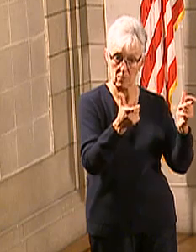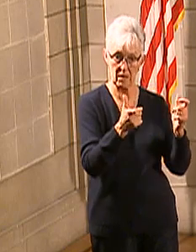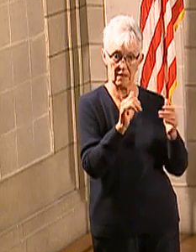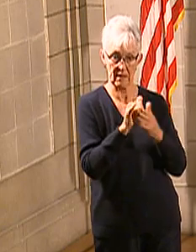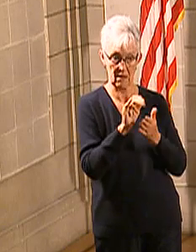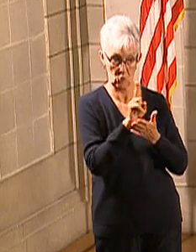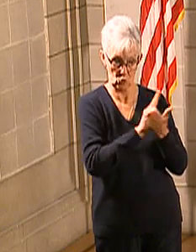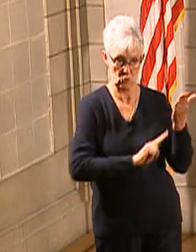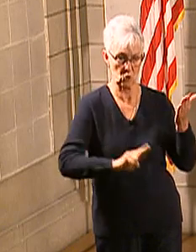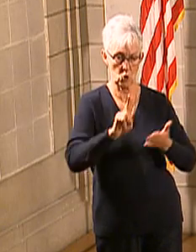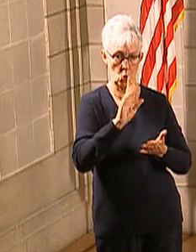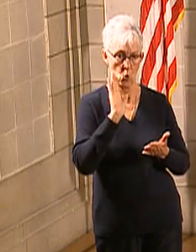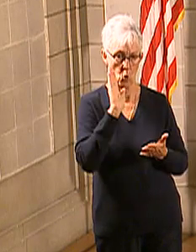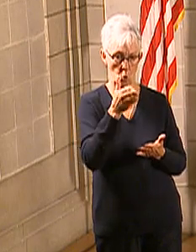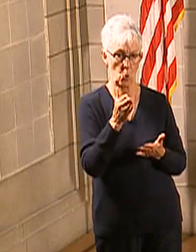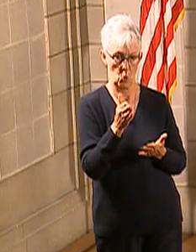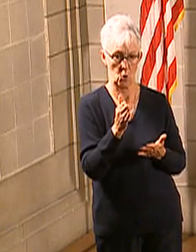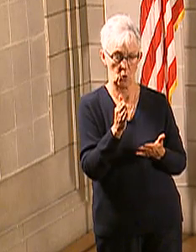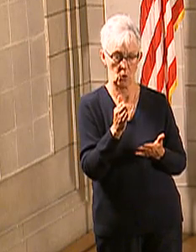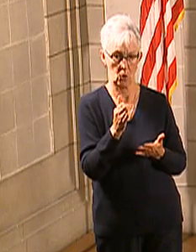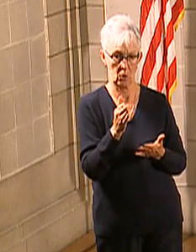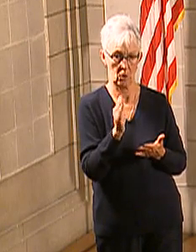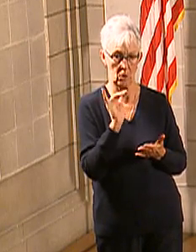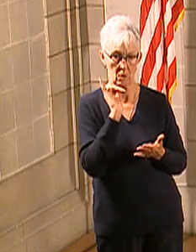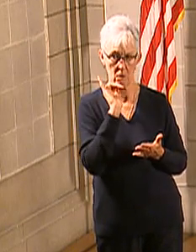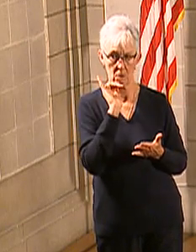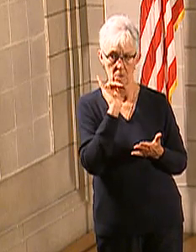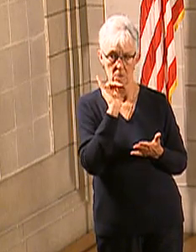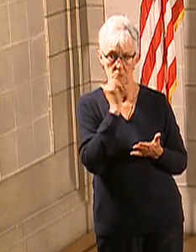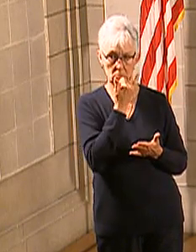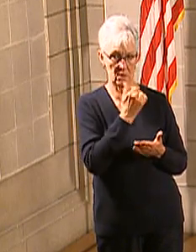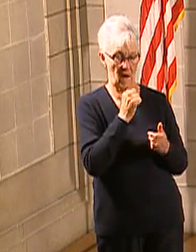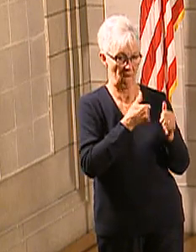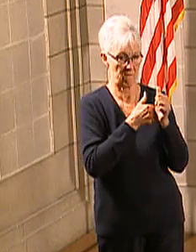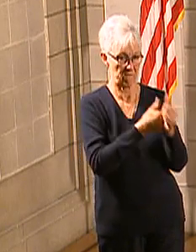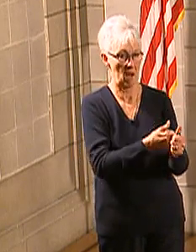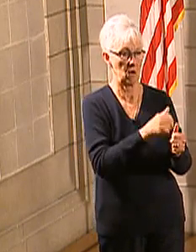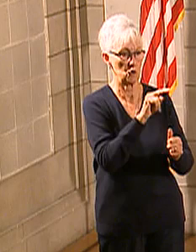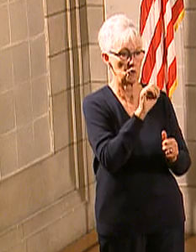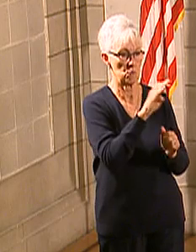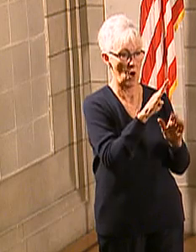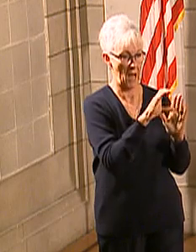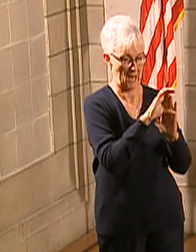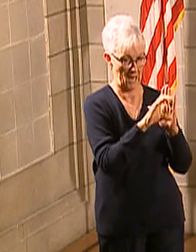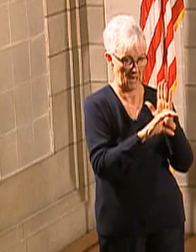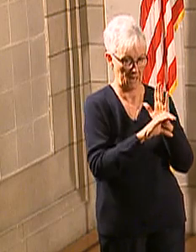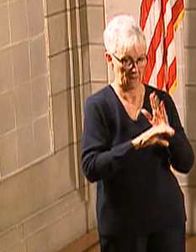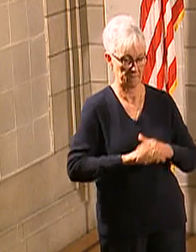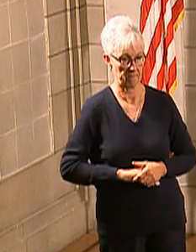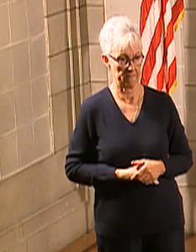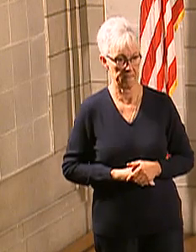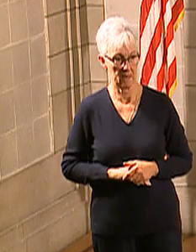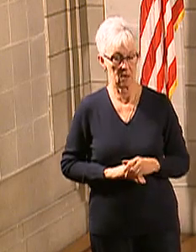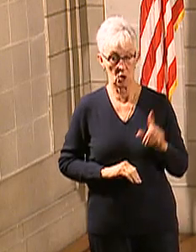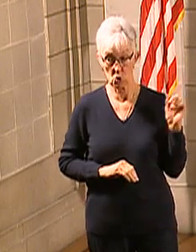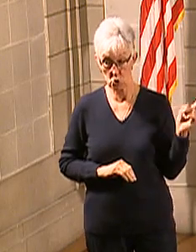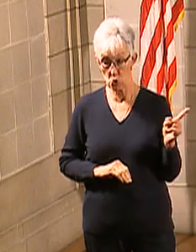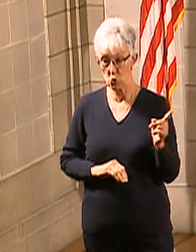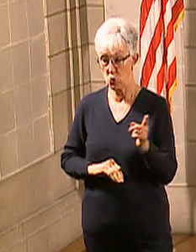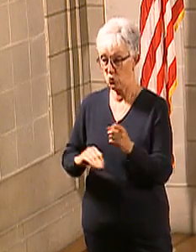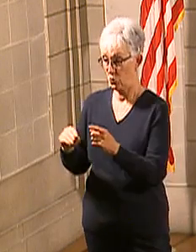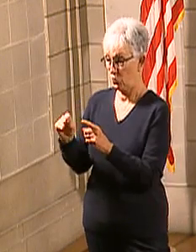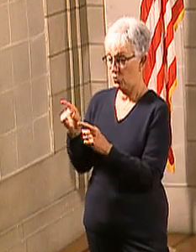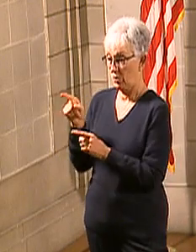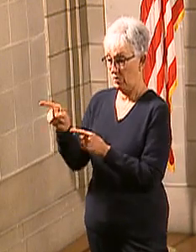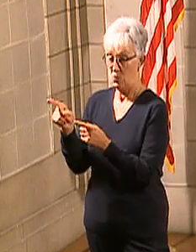would violate the Nebraska. That's exactly why I'm concerned. When you start bringing in Ibrahim Kendi, who is one of the proponents of